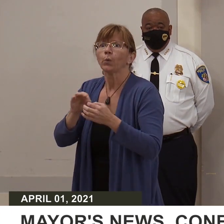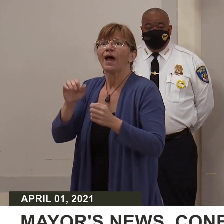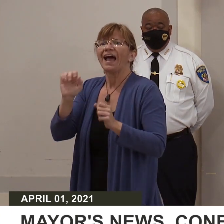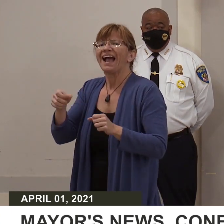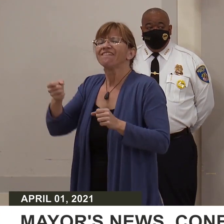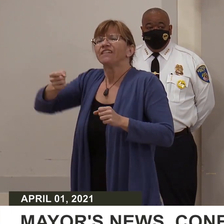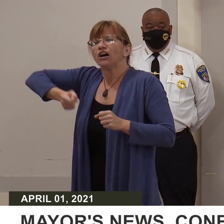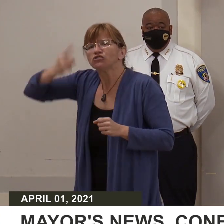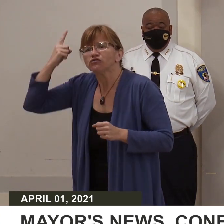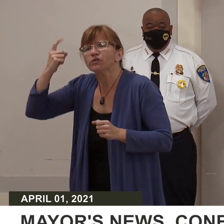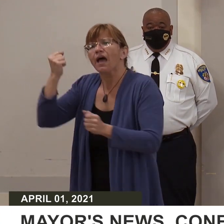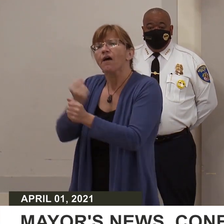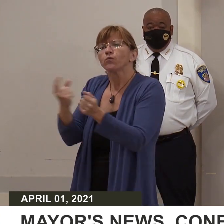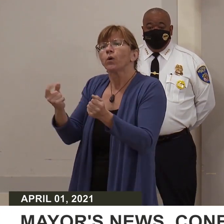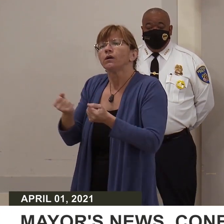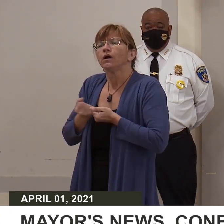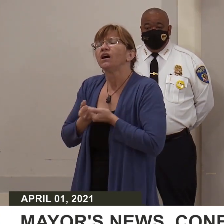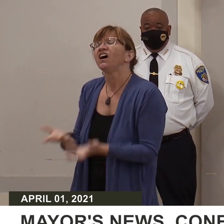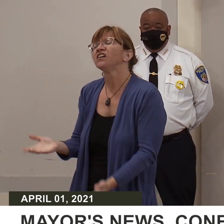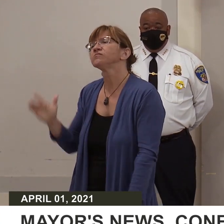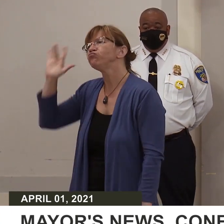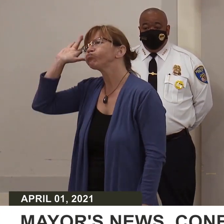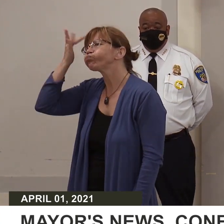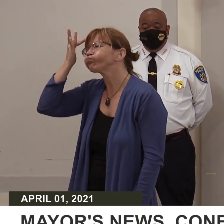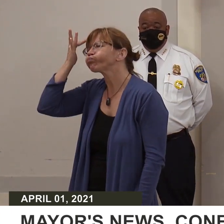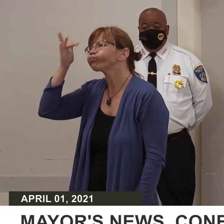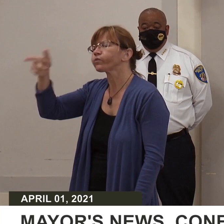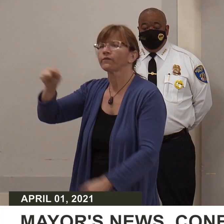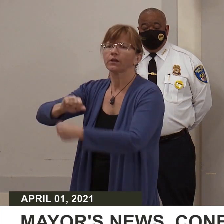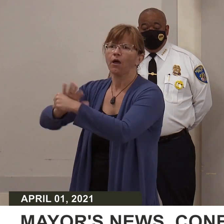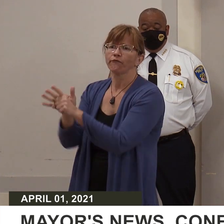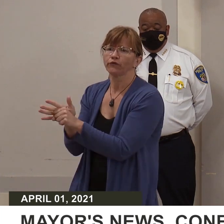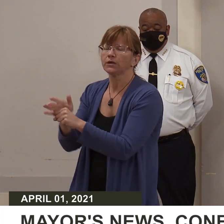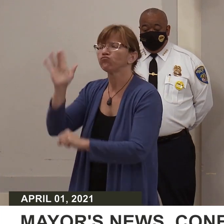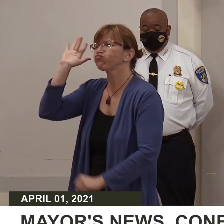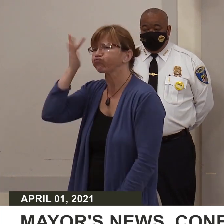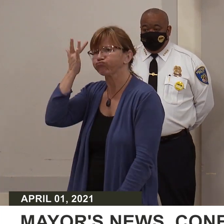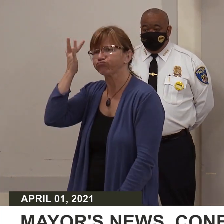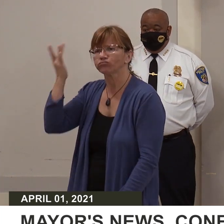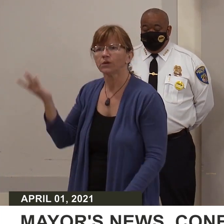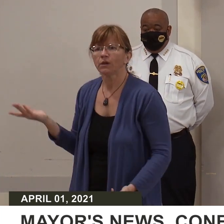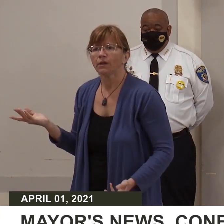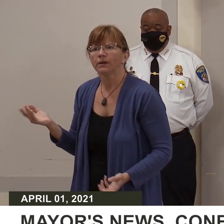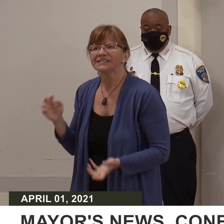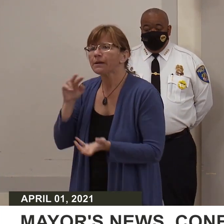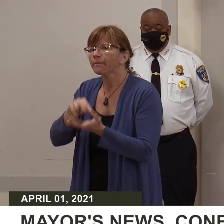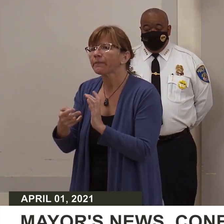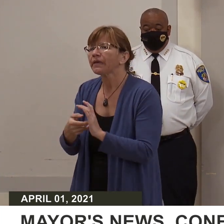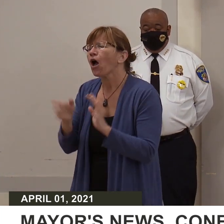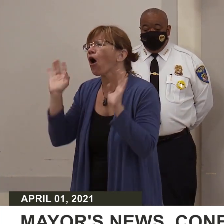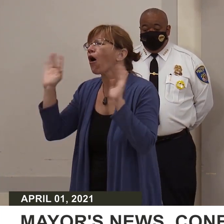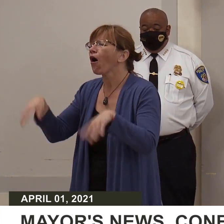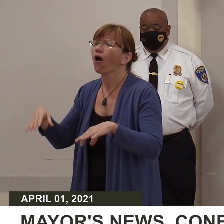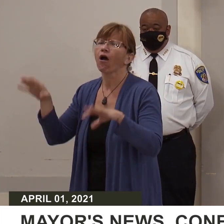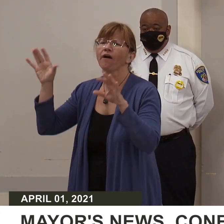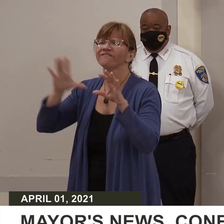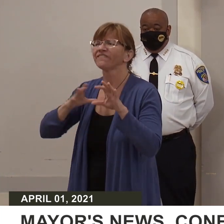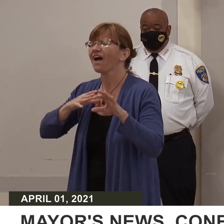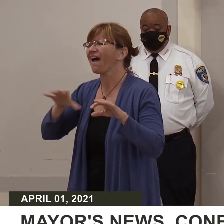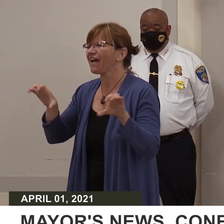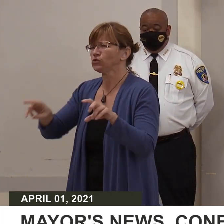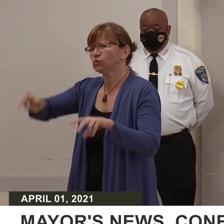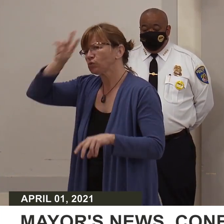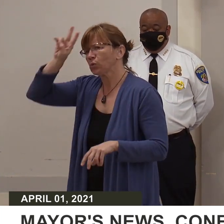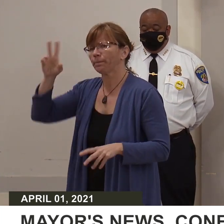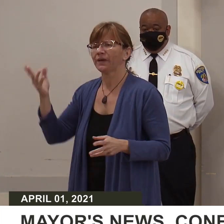getting better, but it's not the time to be reckless. It is not the time to be stupid, to be quite frank, and go and be in